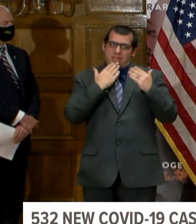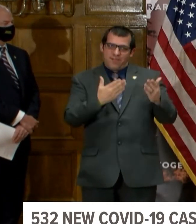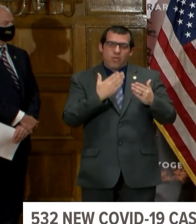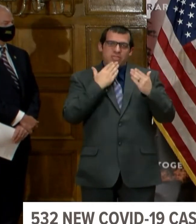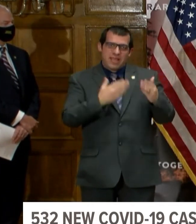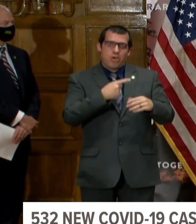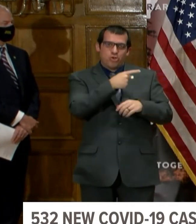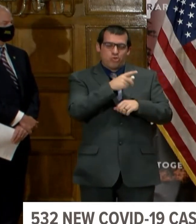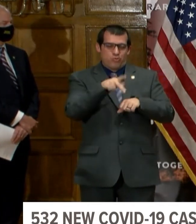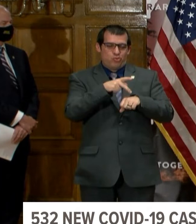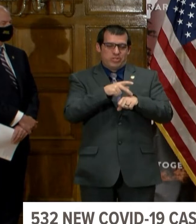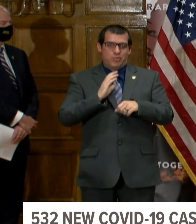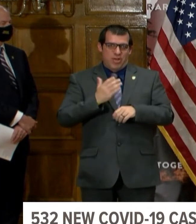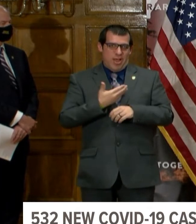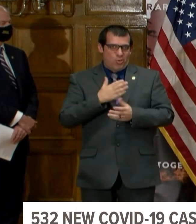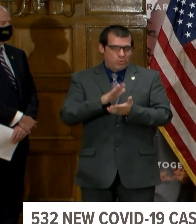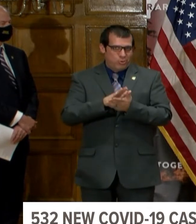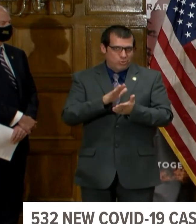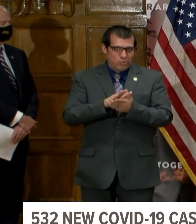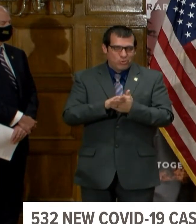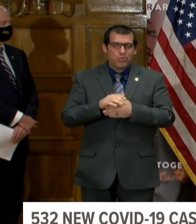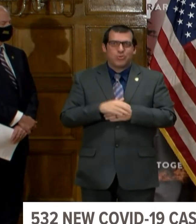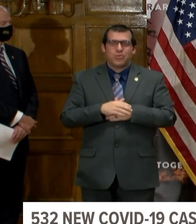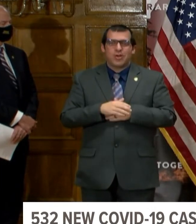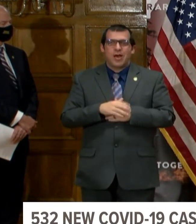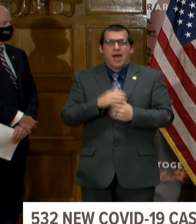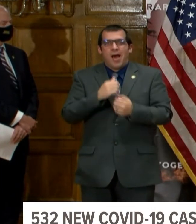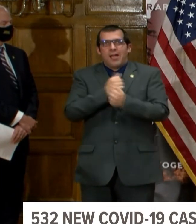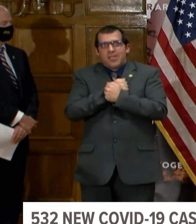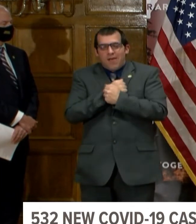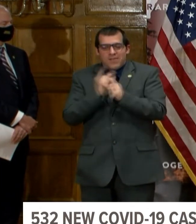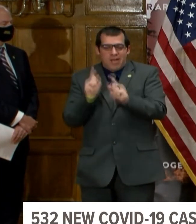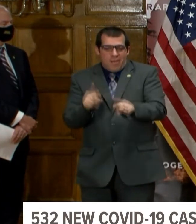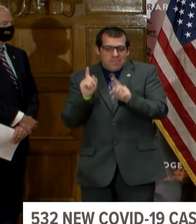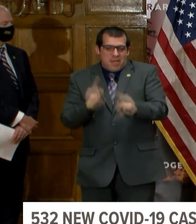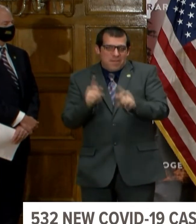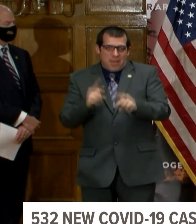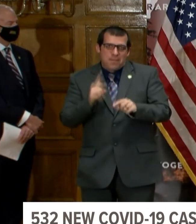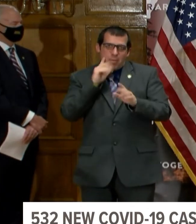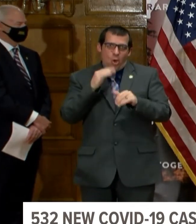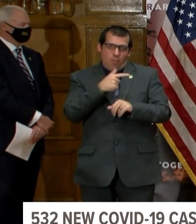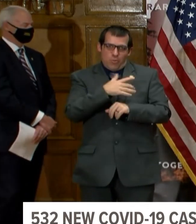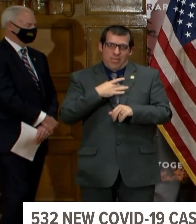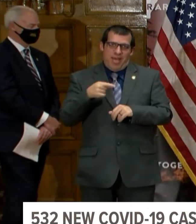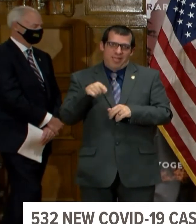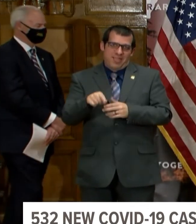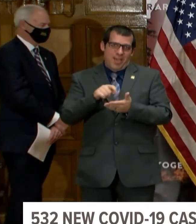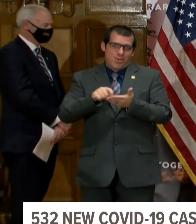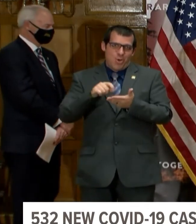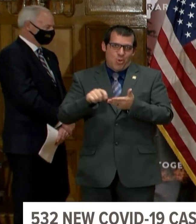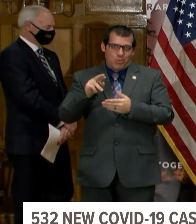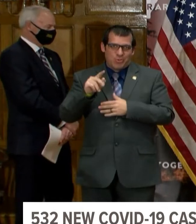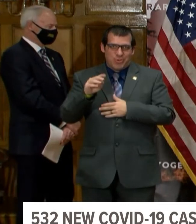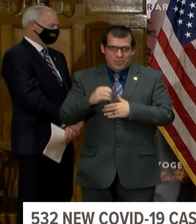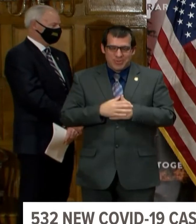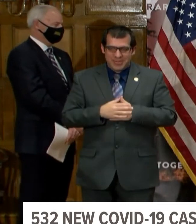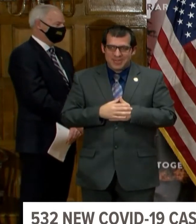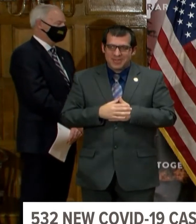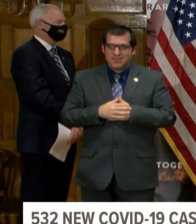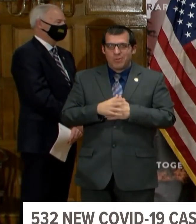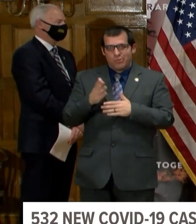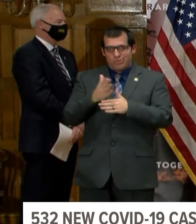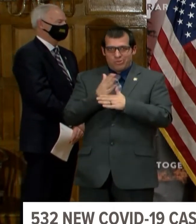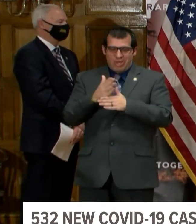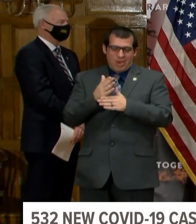being the principal of our school. I love coming to school, and I hope you like this note. So I just